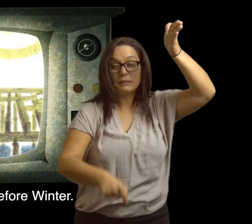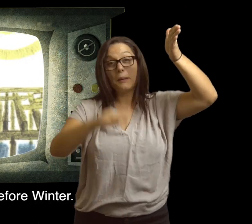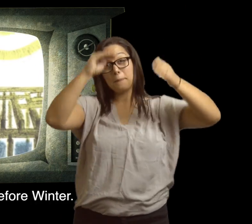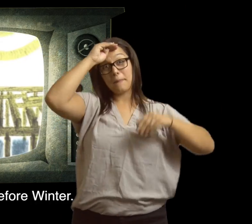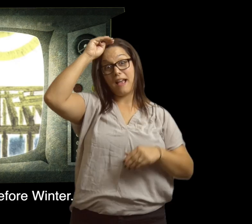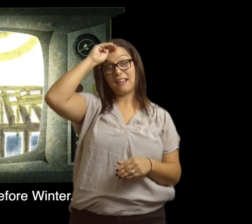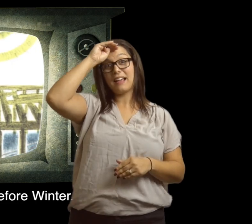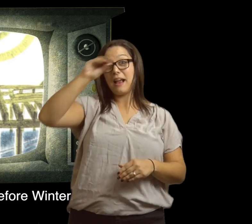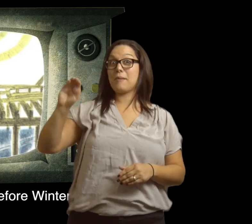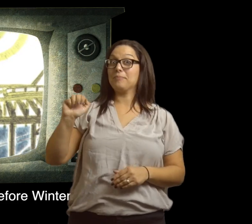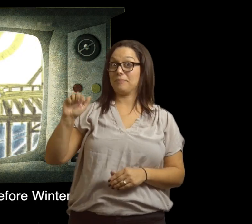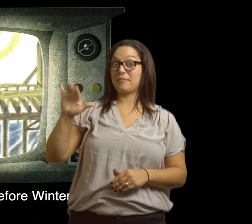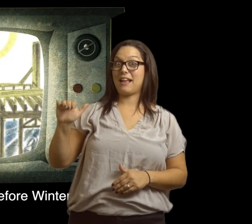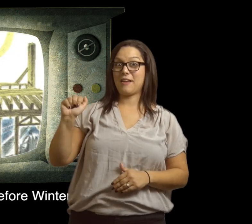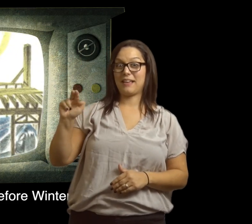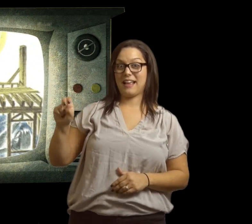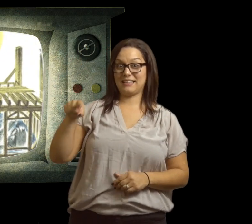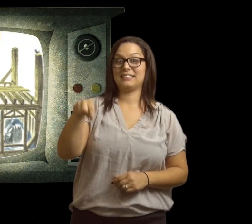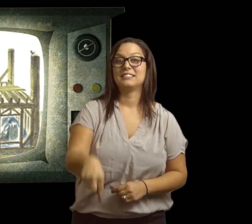It was finished before winter.